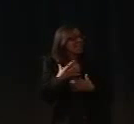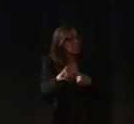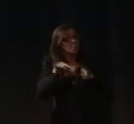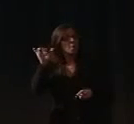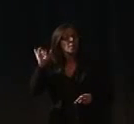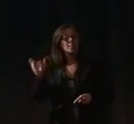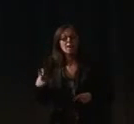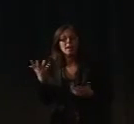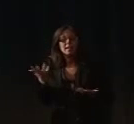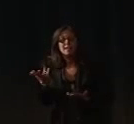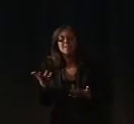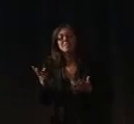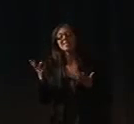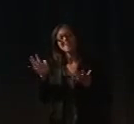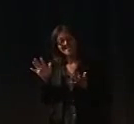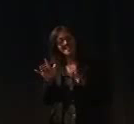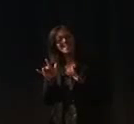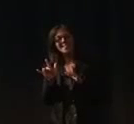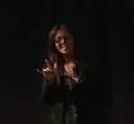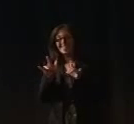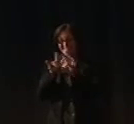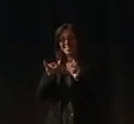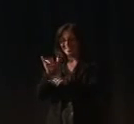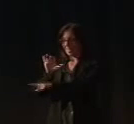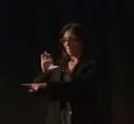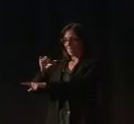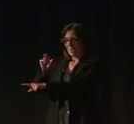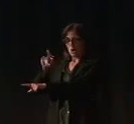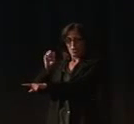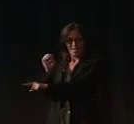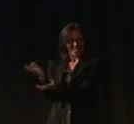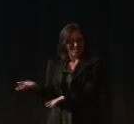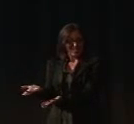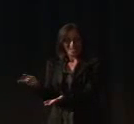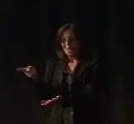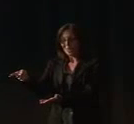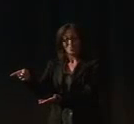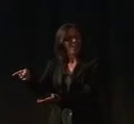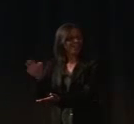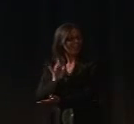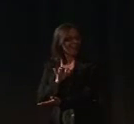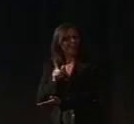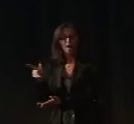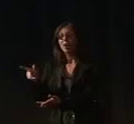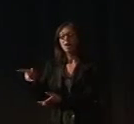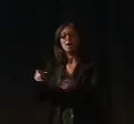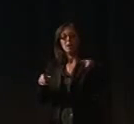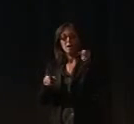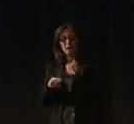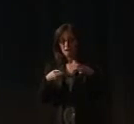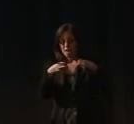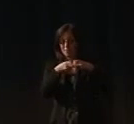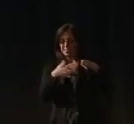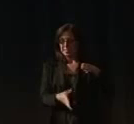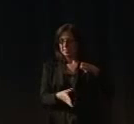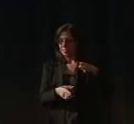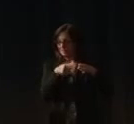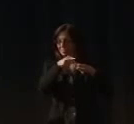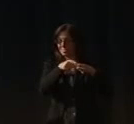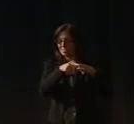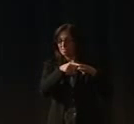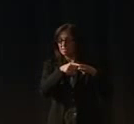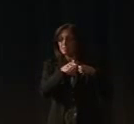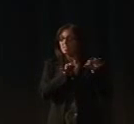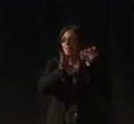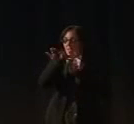have simultaneously, like Caroline has here, a physicist presenting the problem of making the model, this time